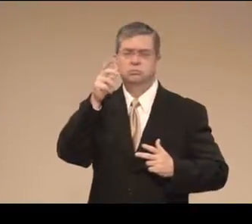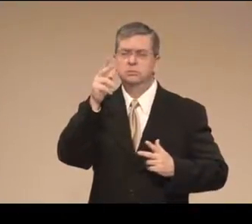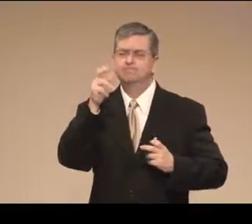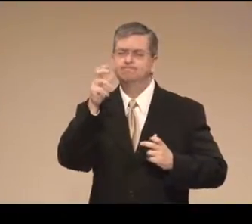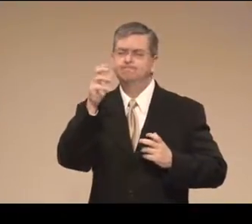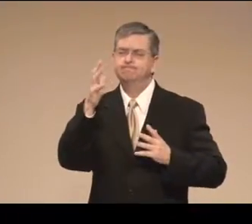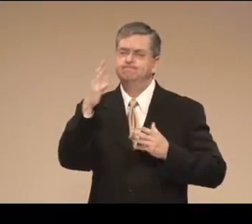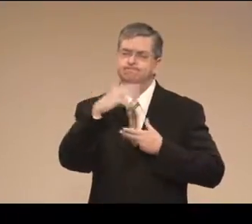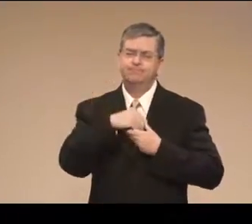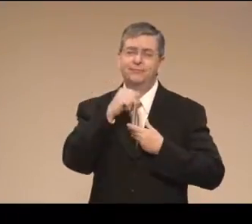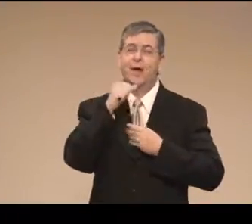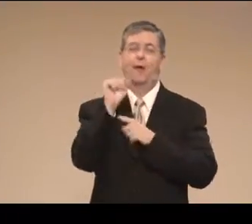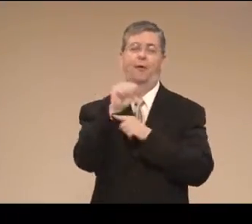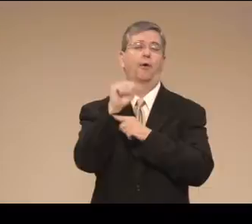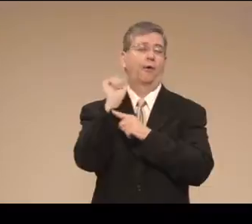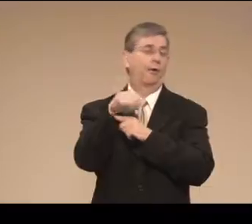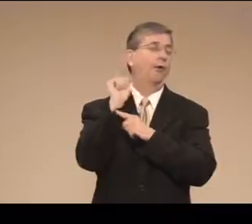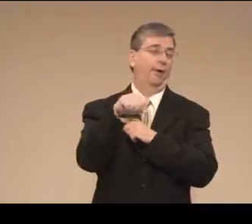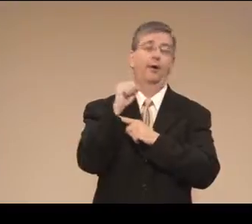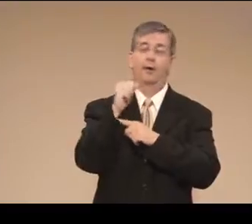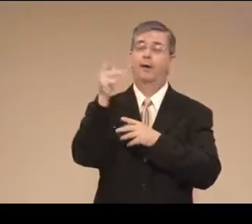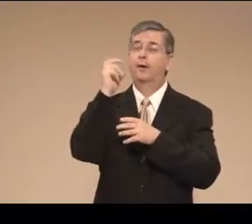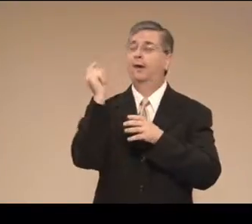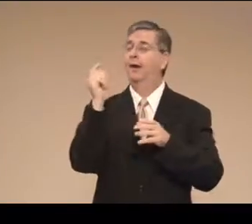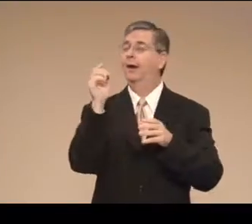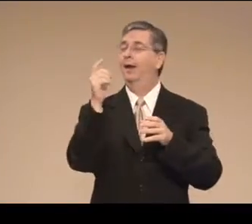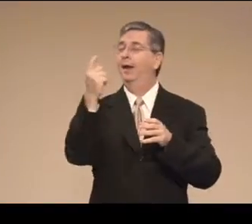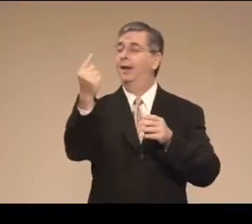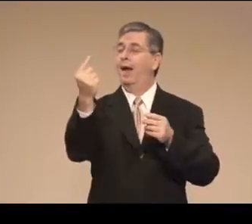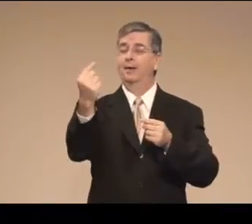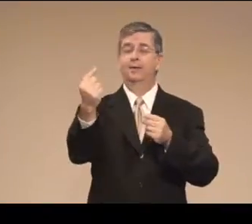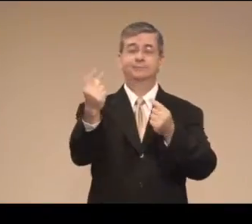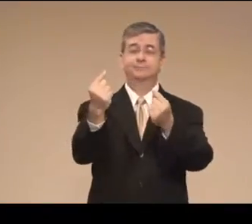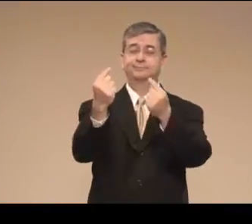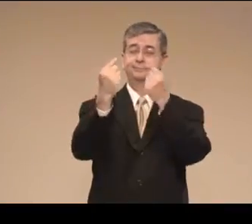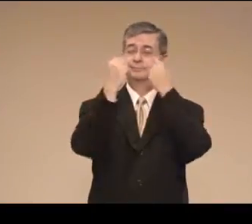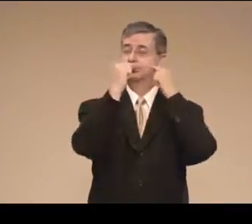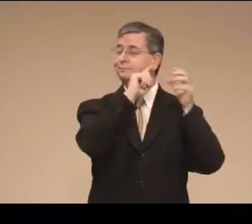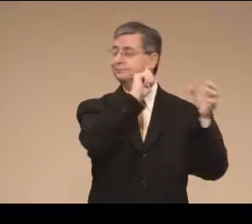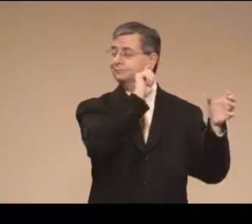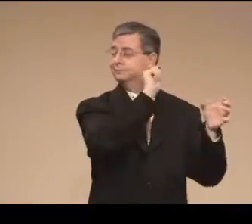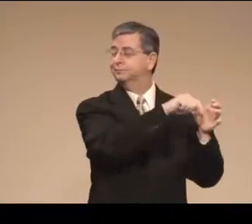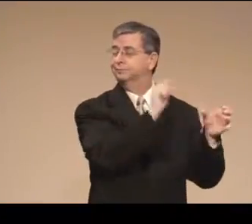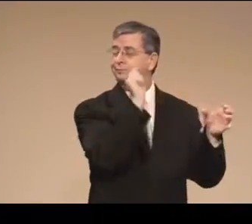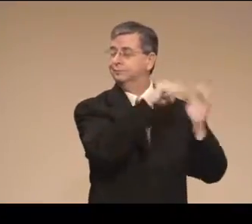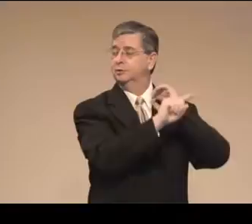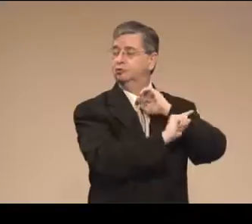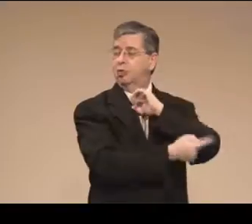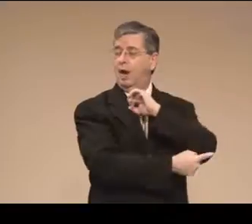your message, to receive it, not just allow it to come in and go